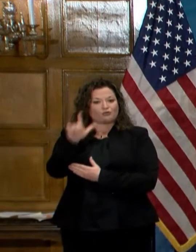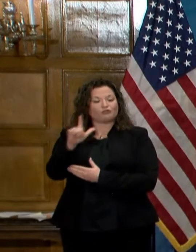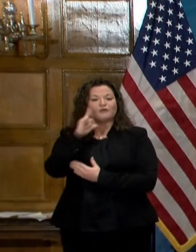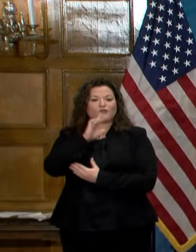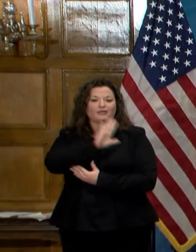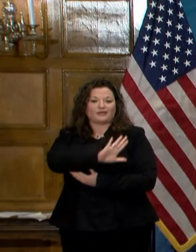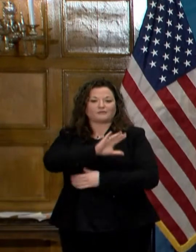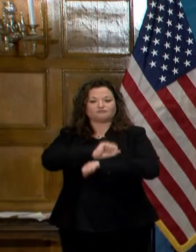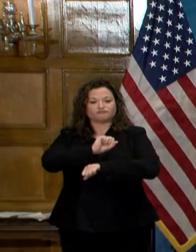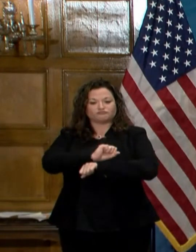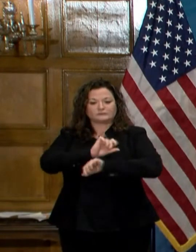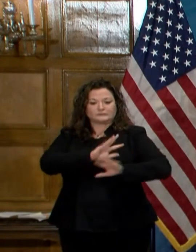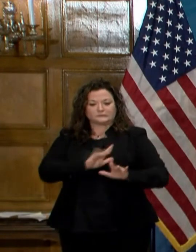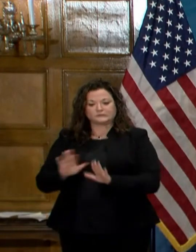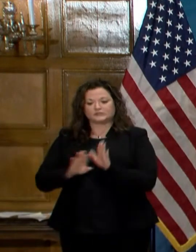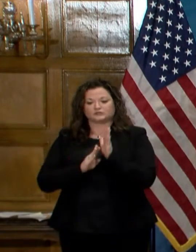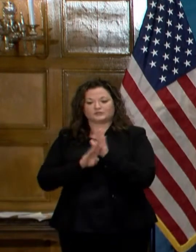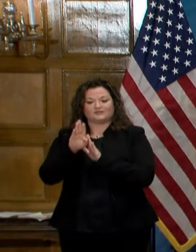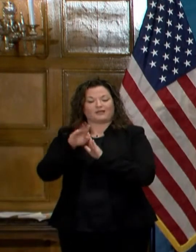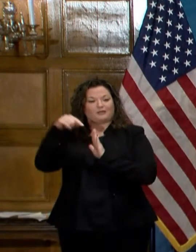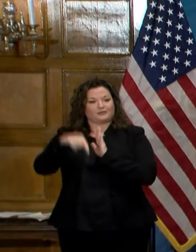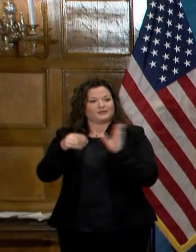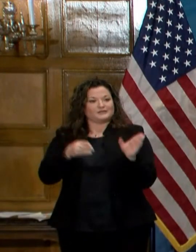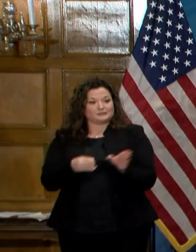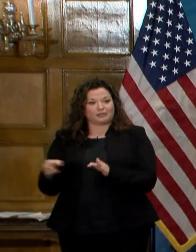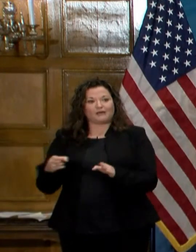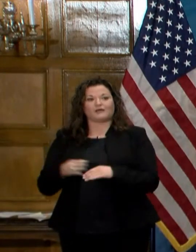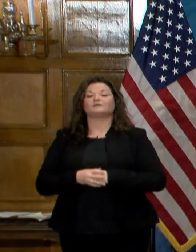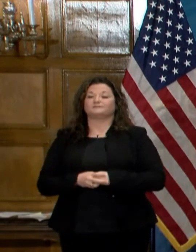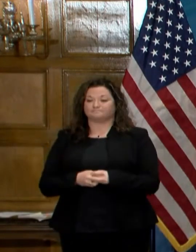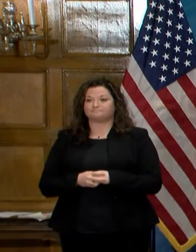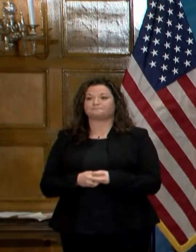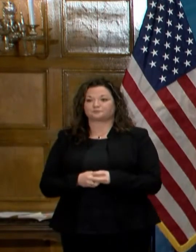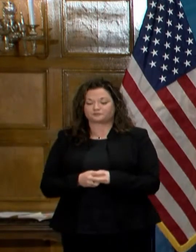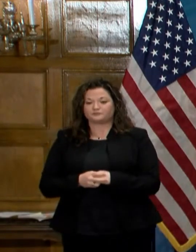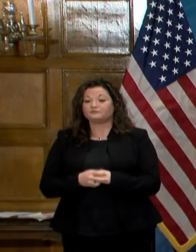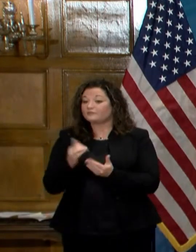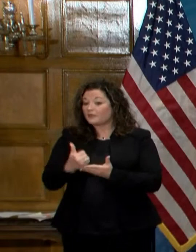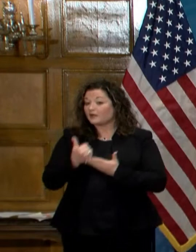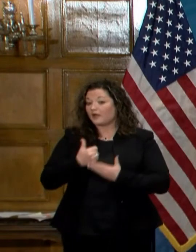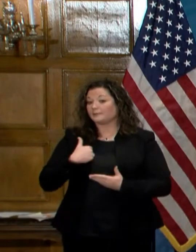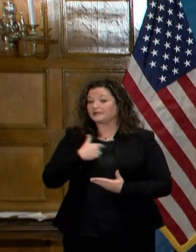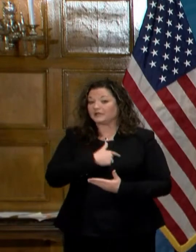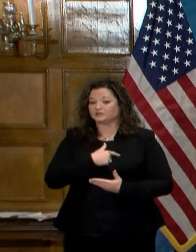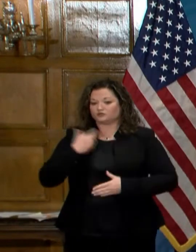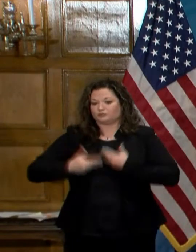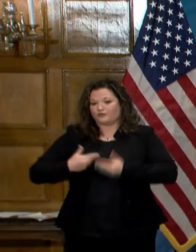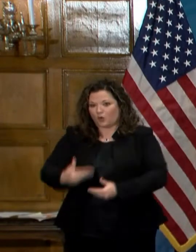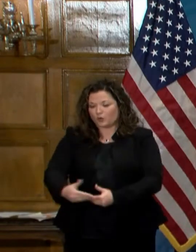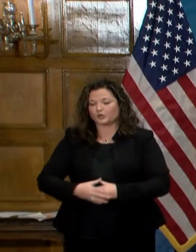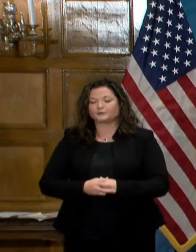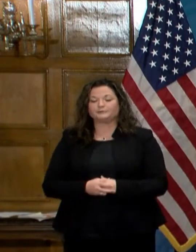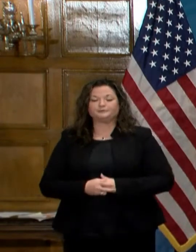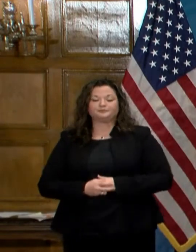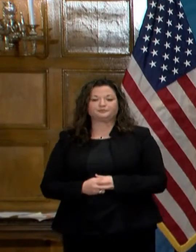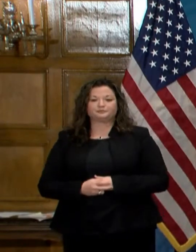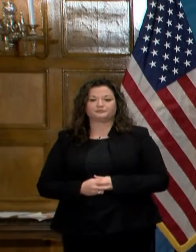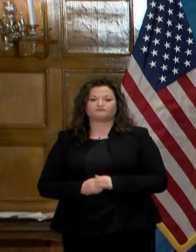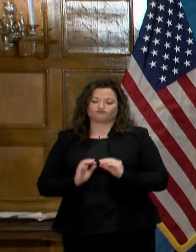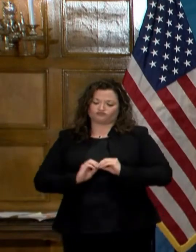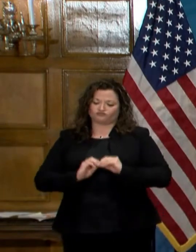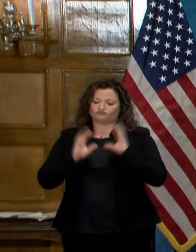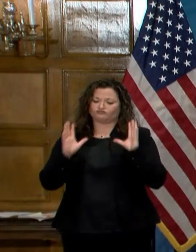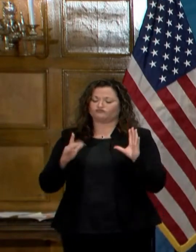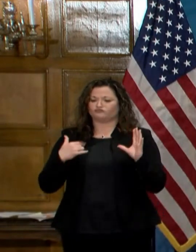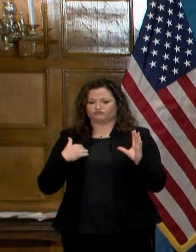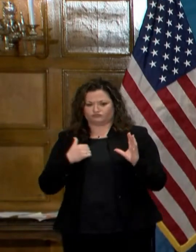putting together this plan and aiding us in getting this forward. It's clear that we are